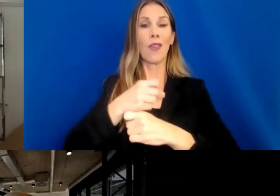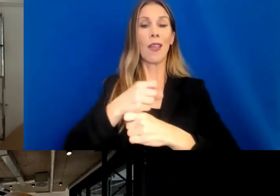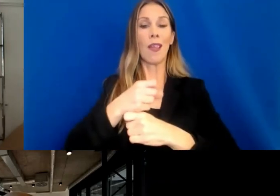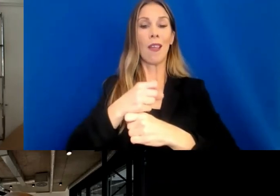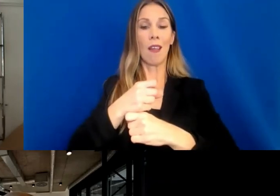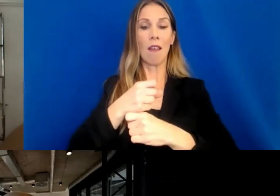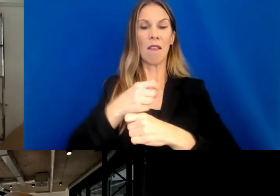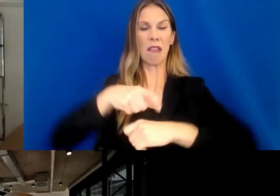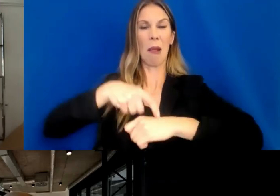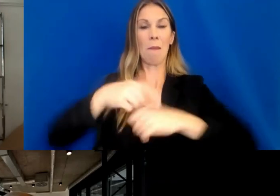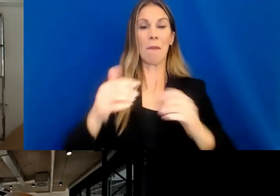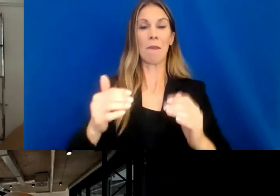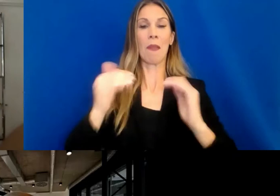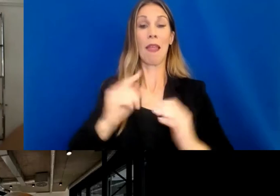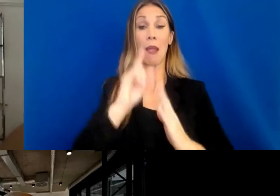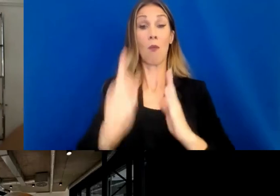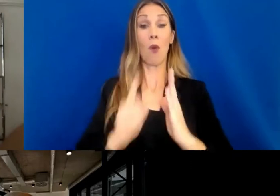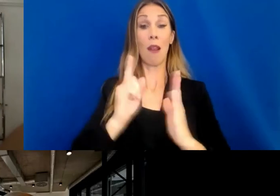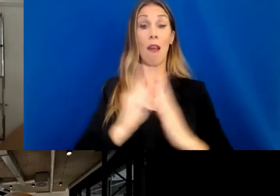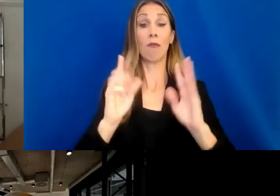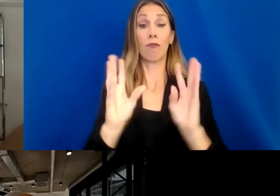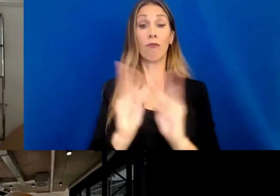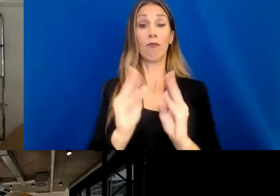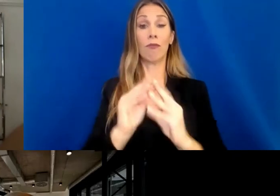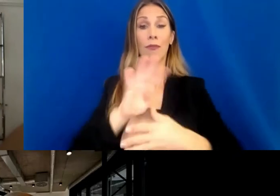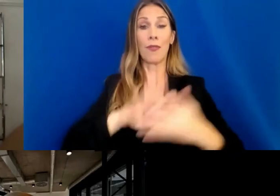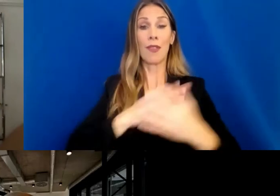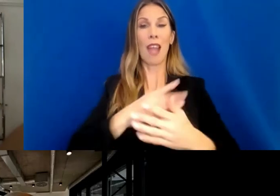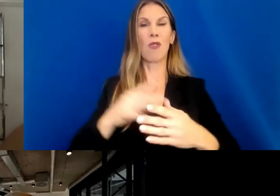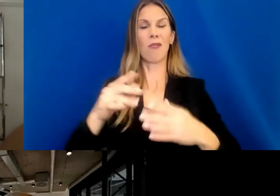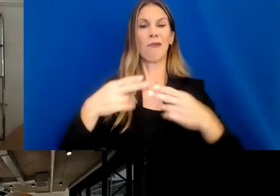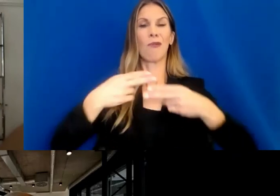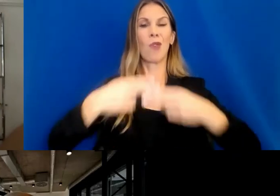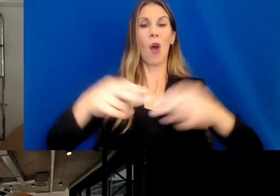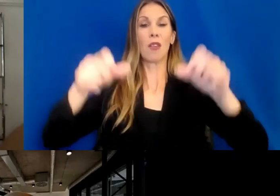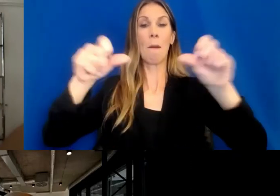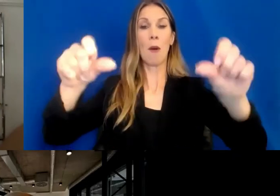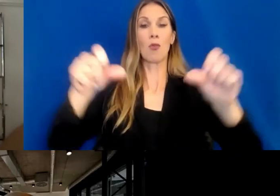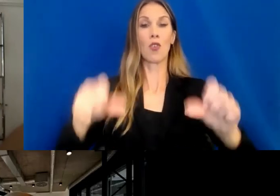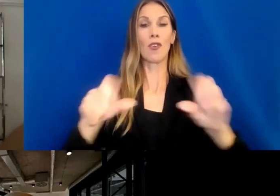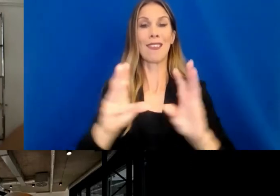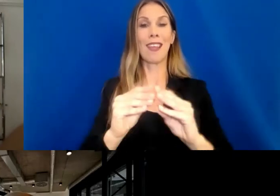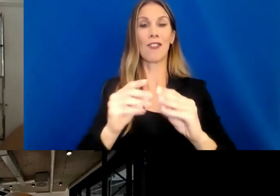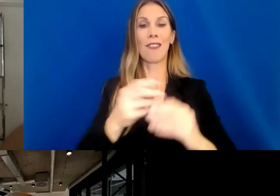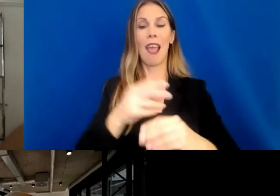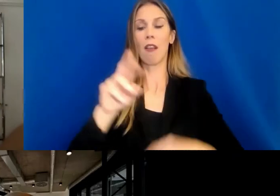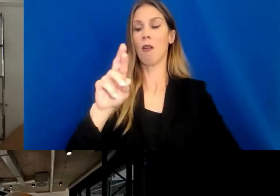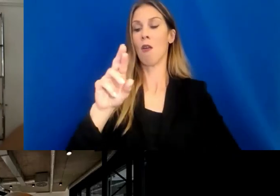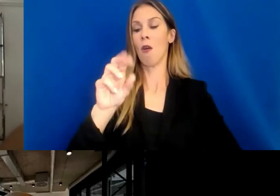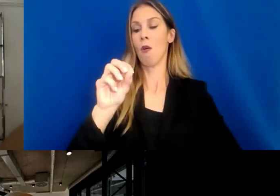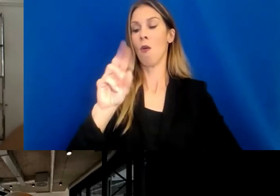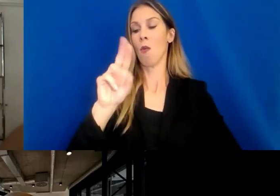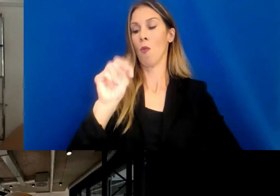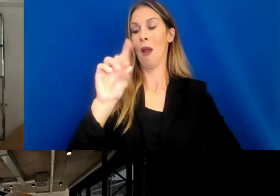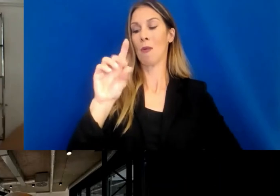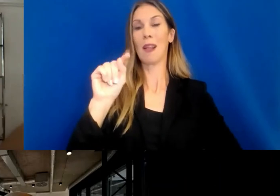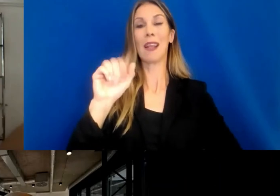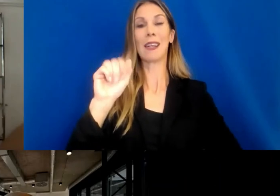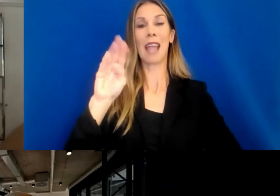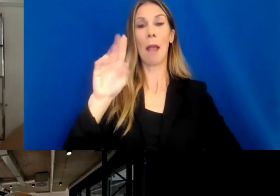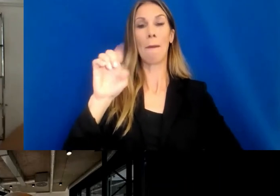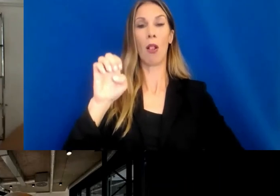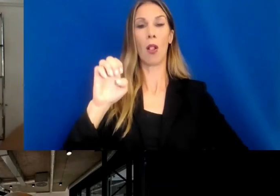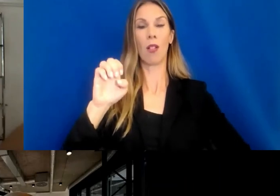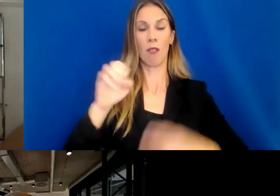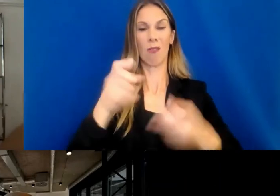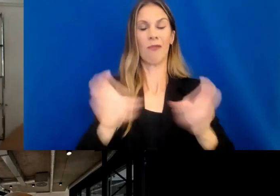Then there's a series of 1 hour sessions for poster sessions and roundtables, then leading to an hour and a half block.